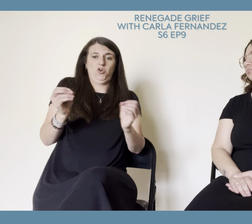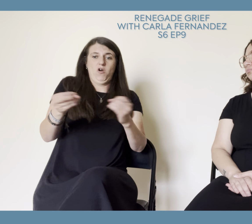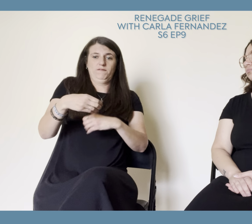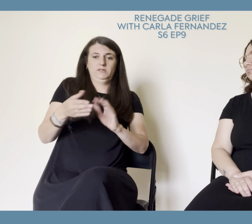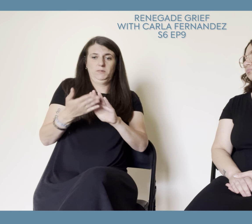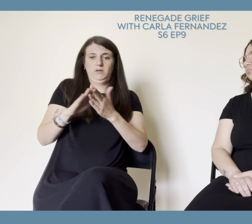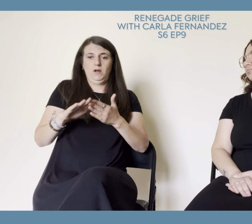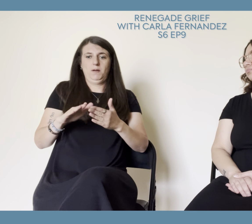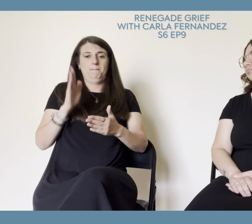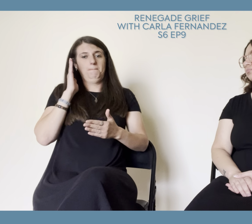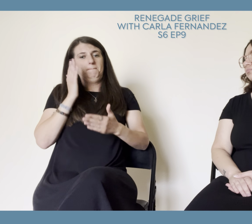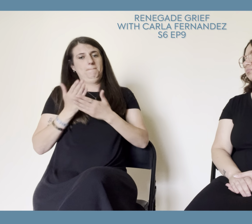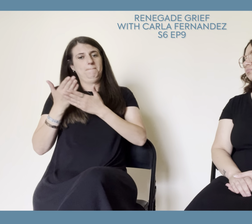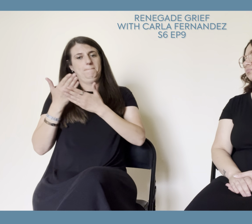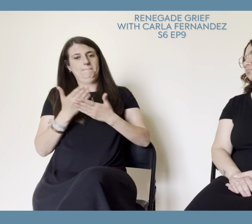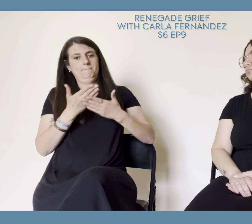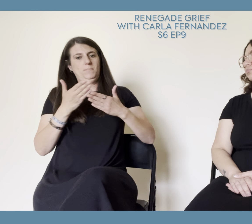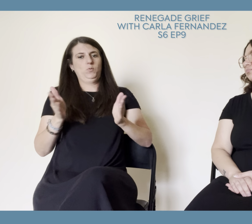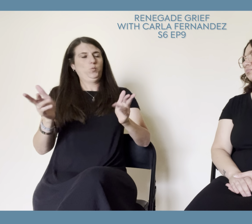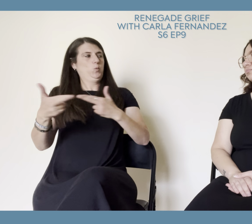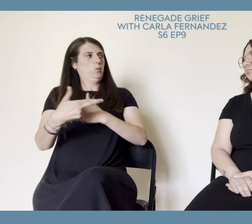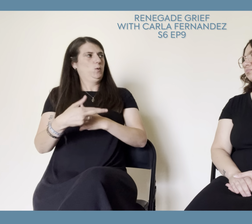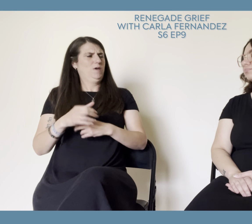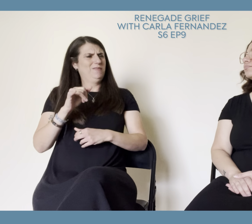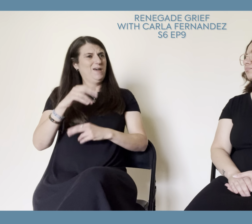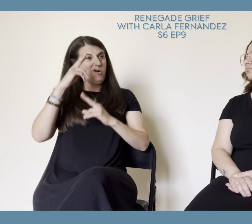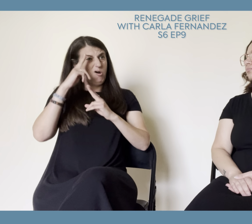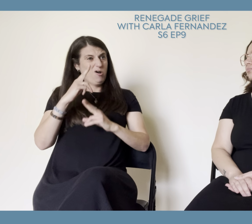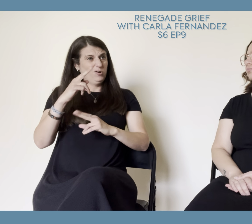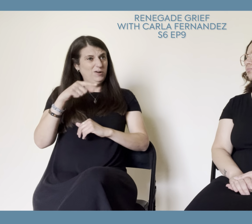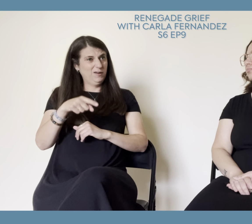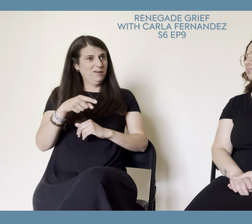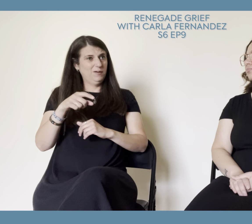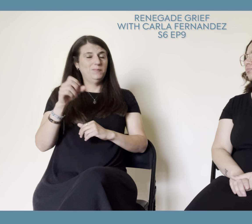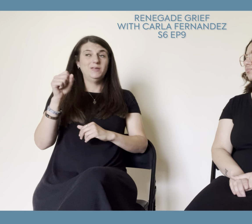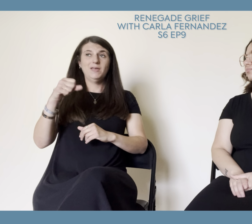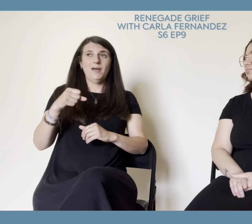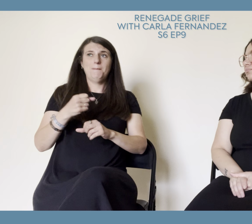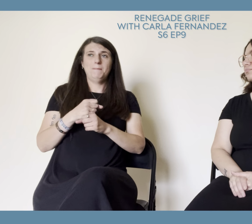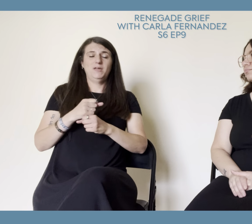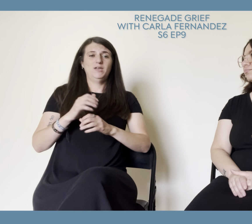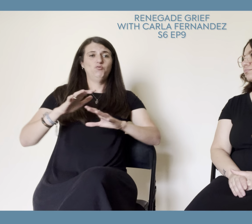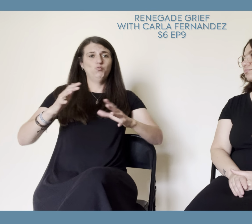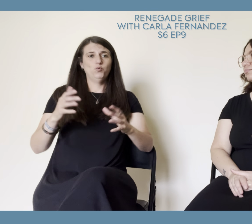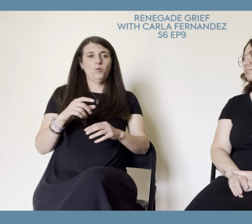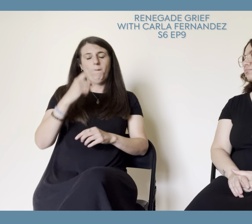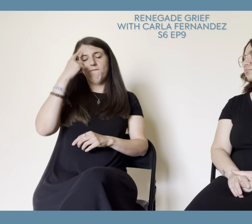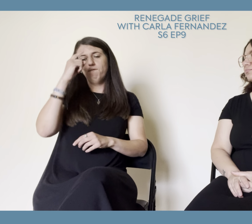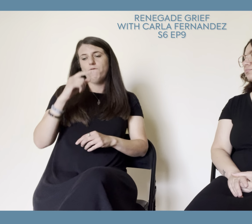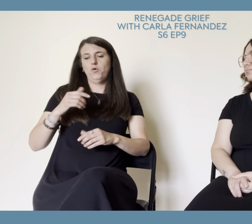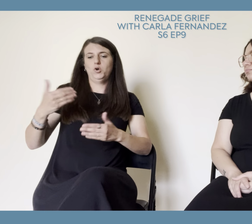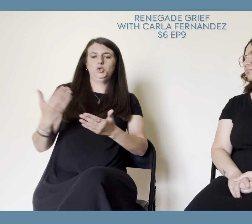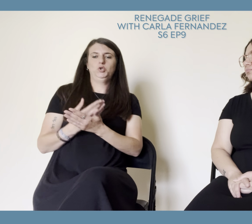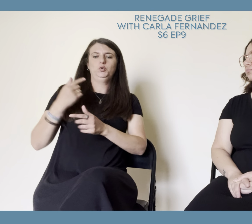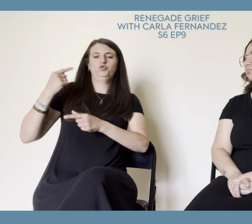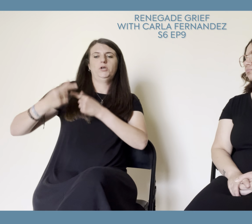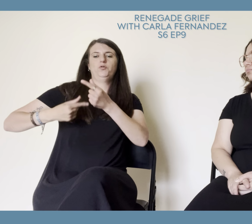honoring him? And I was like, yeah, like we're making room for the next generation. My grief ritual was like going to Target and like buying a bunch of